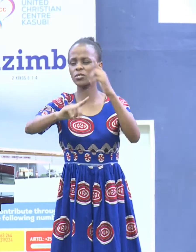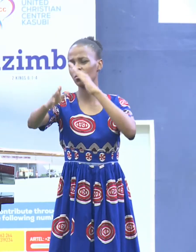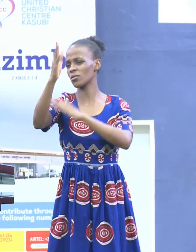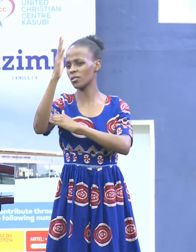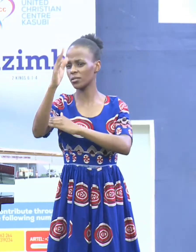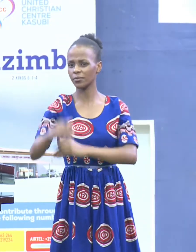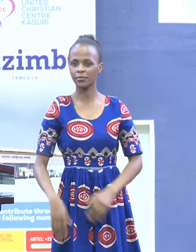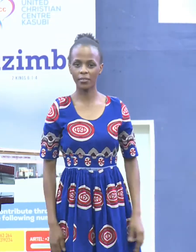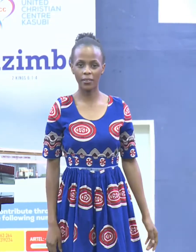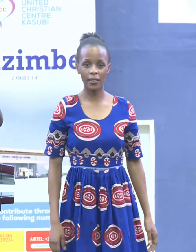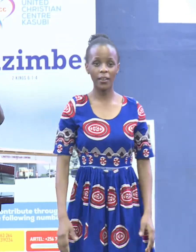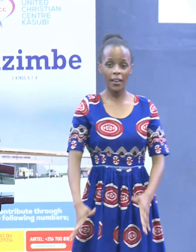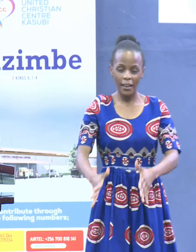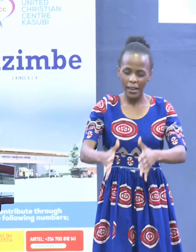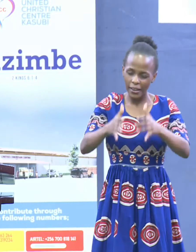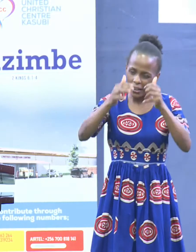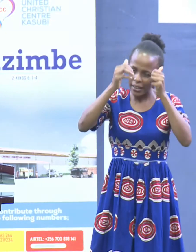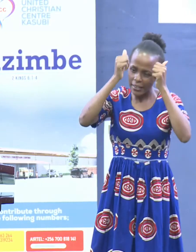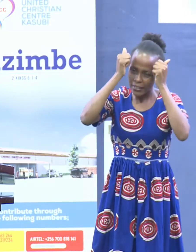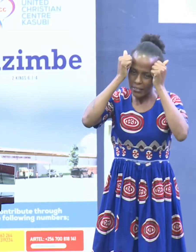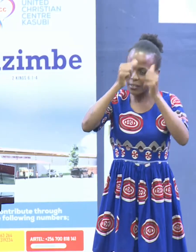is unto God.